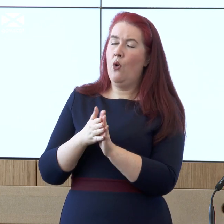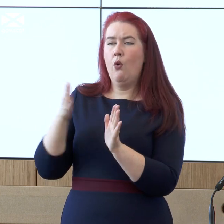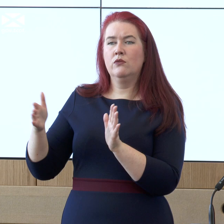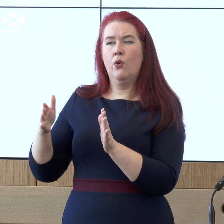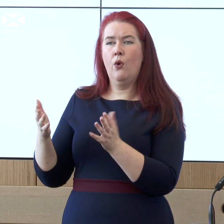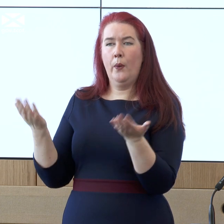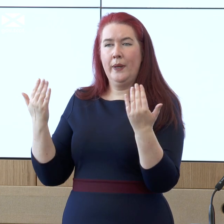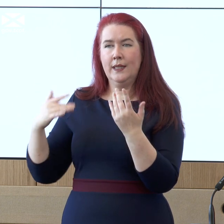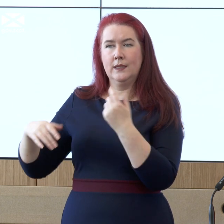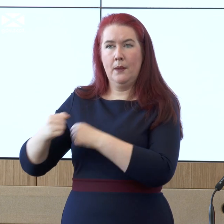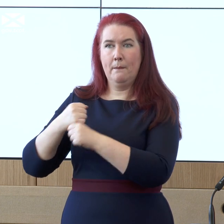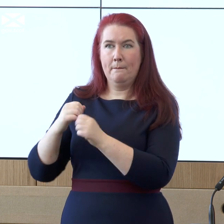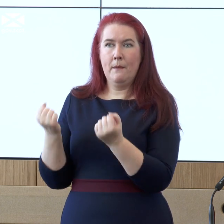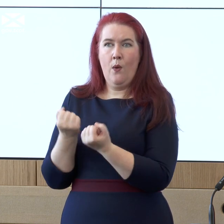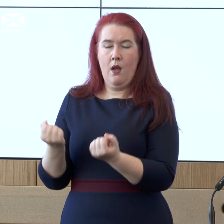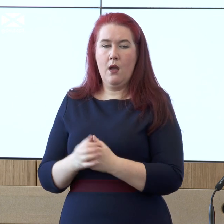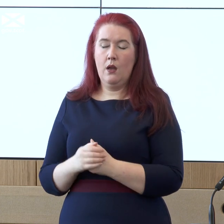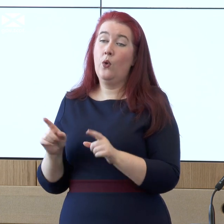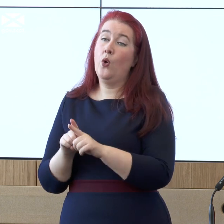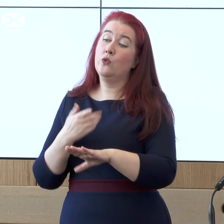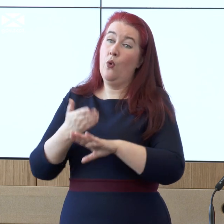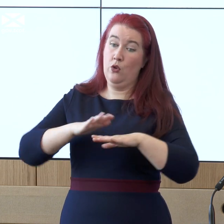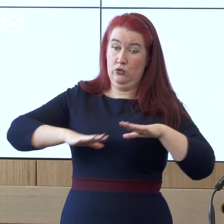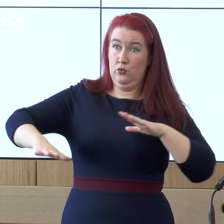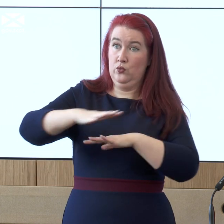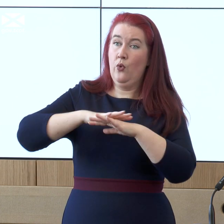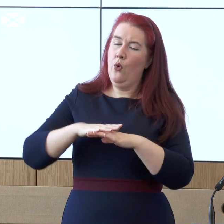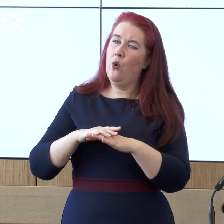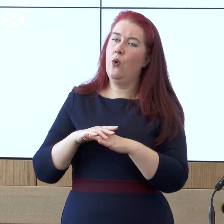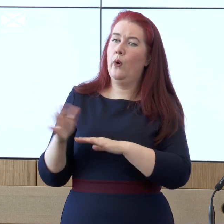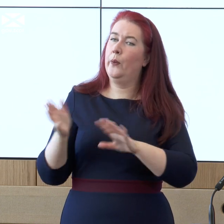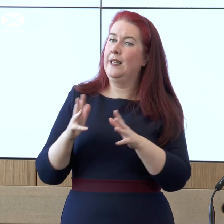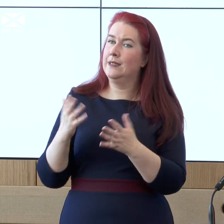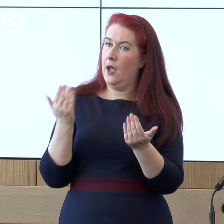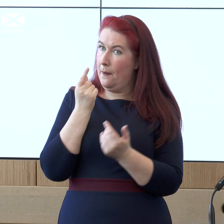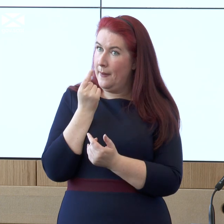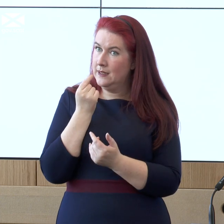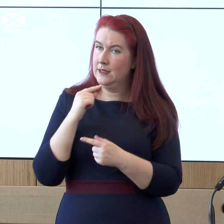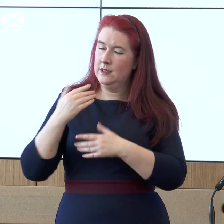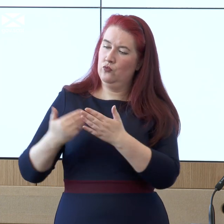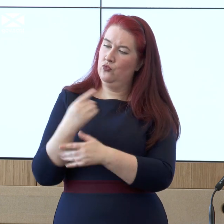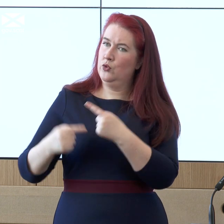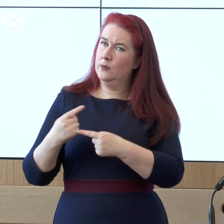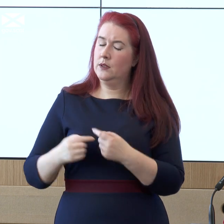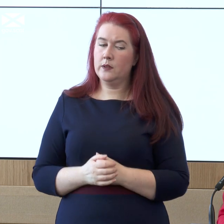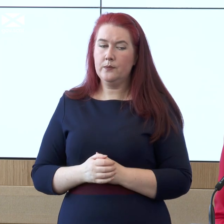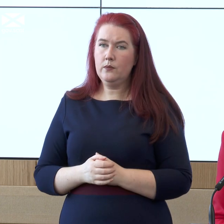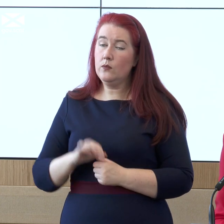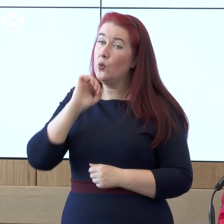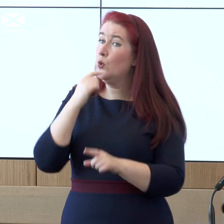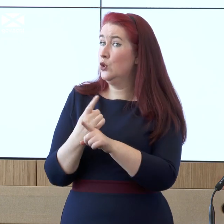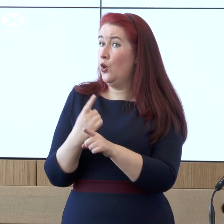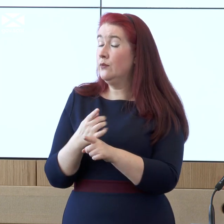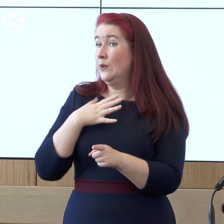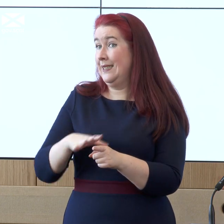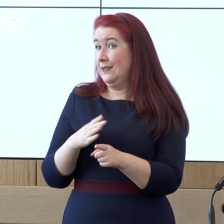further increase our onshore wind capacity. We will also talk, as we need to do, about the future of